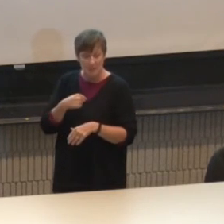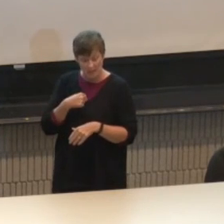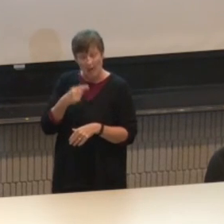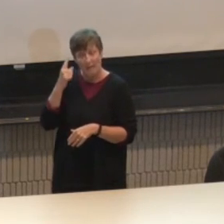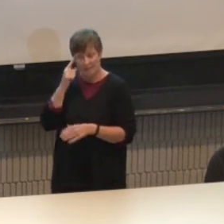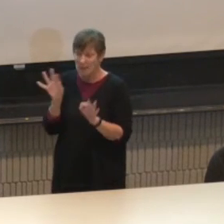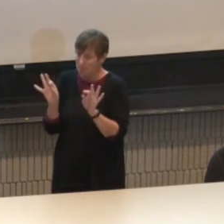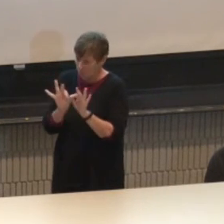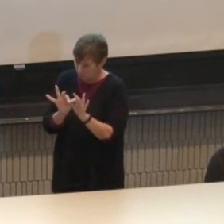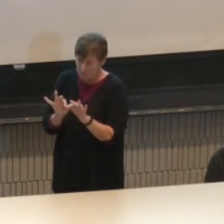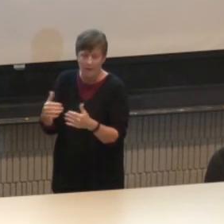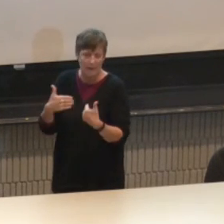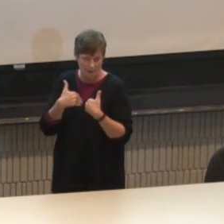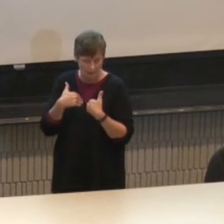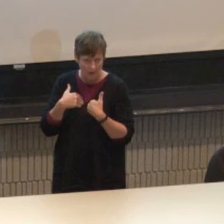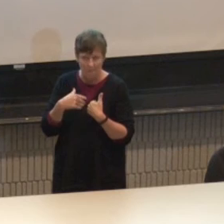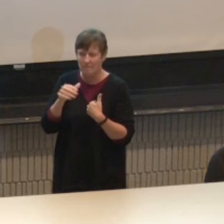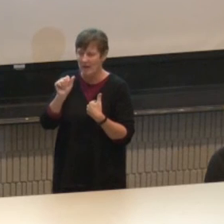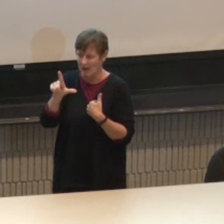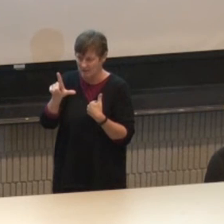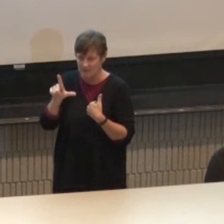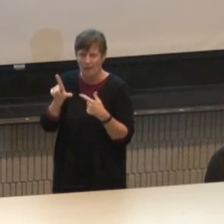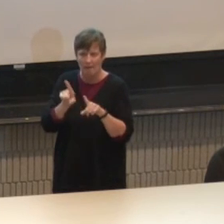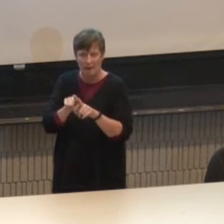to have ASL as part of what I can